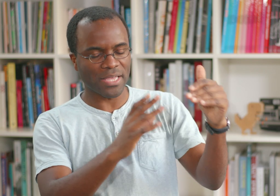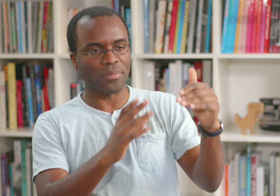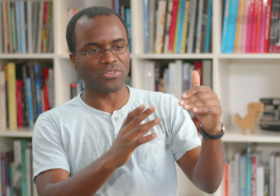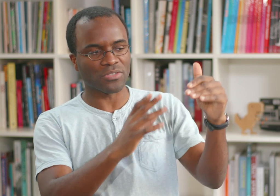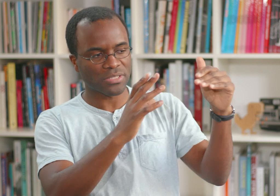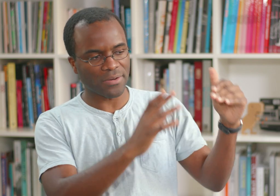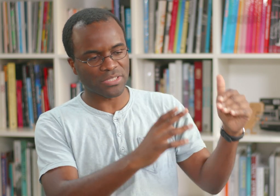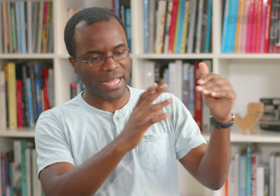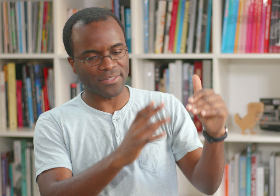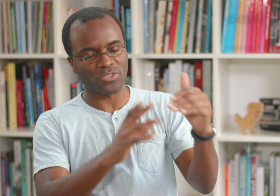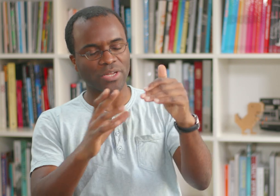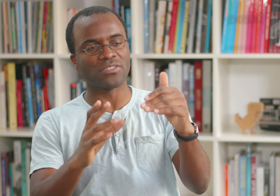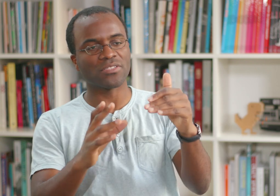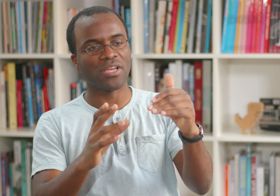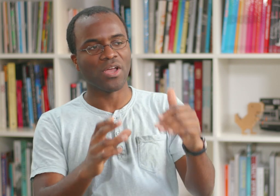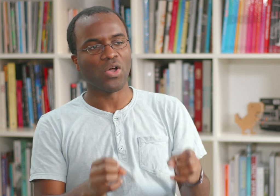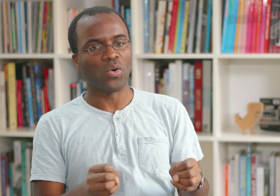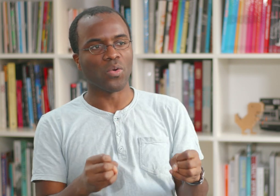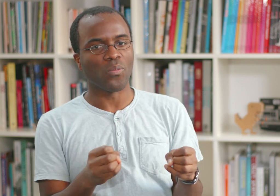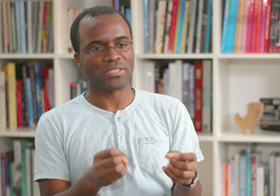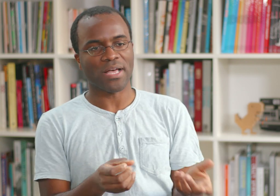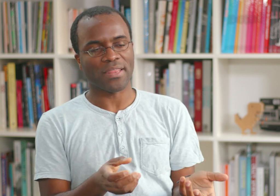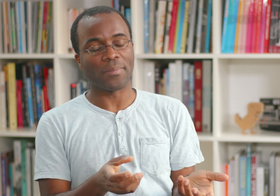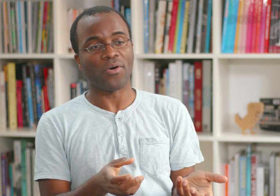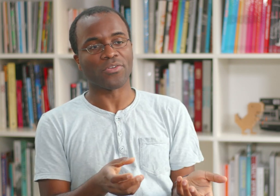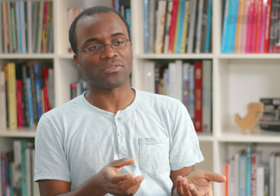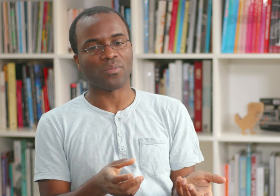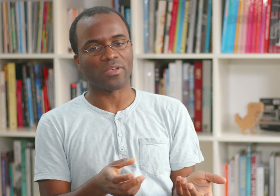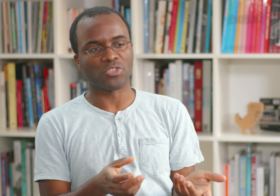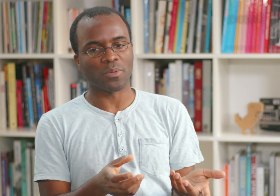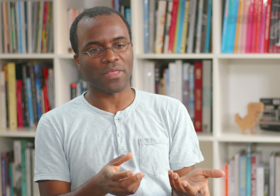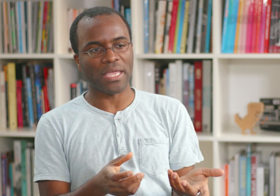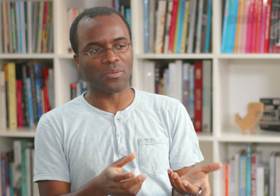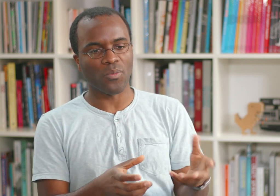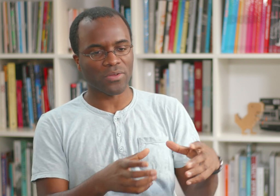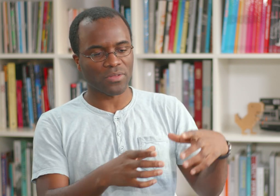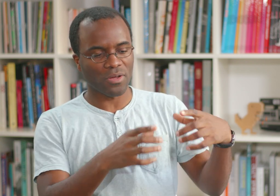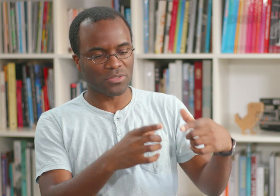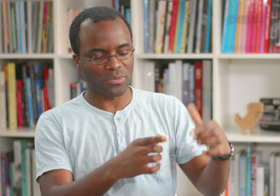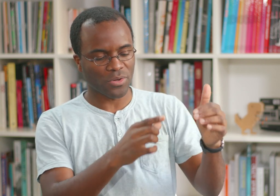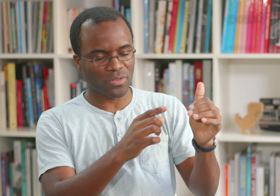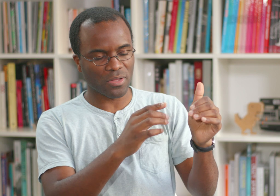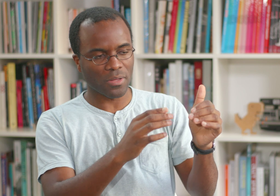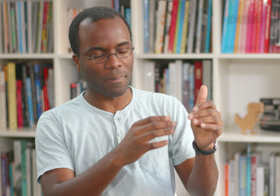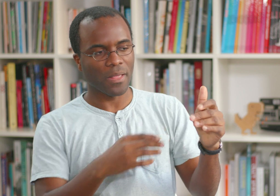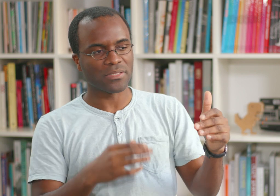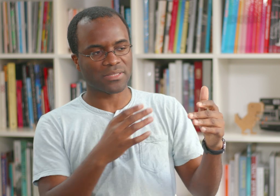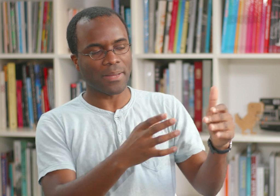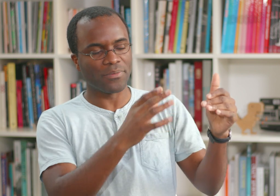images a set of static screens yeah we're stuck in that box whereas we should be thinking what is the content what is the sub